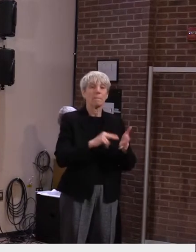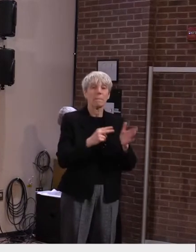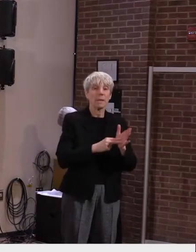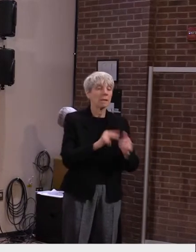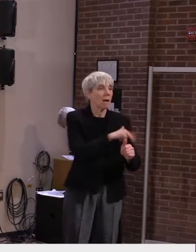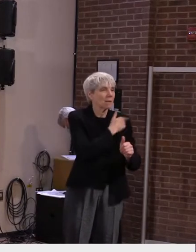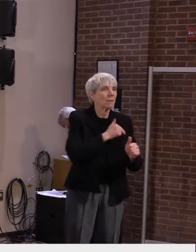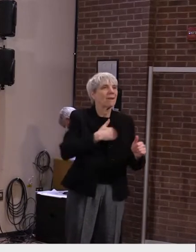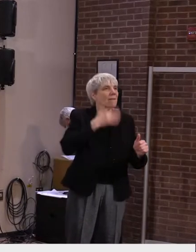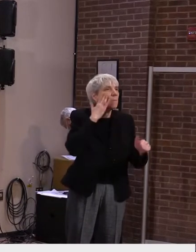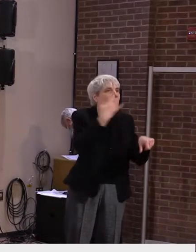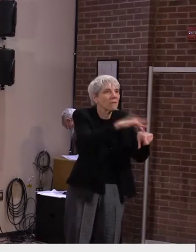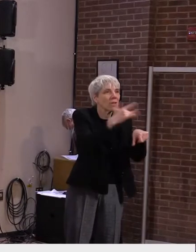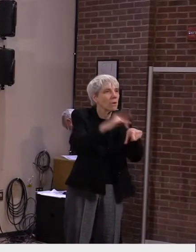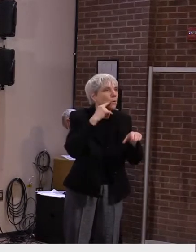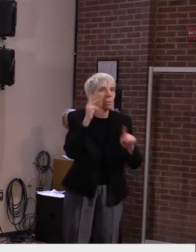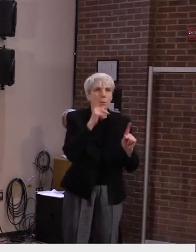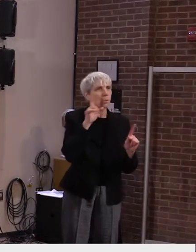get it.